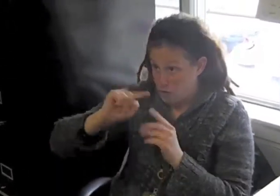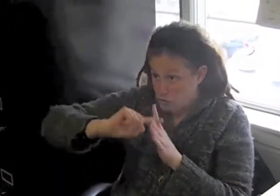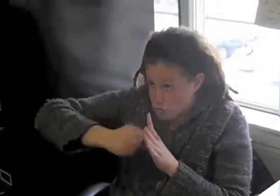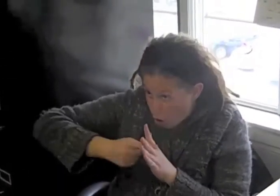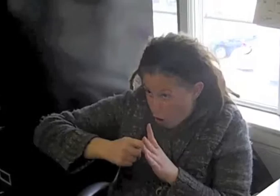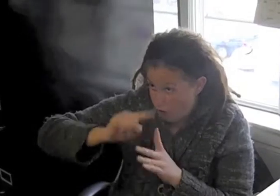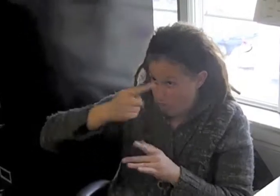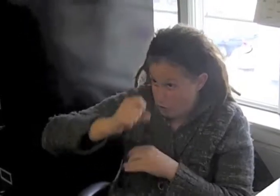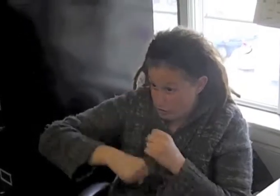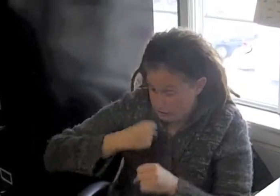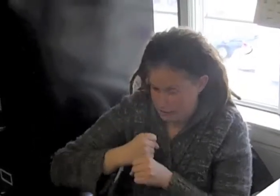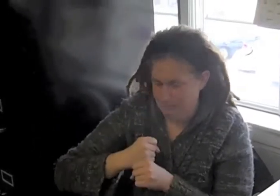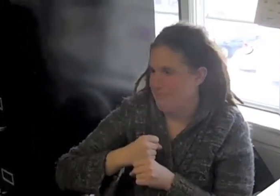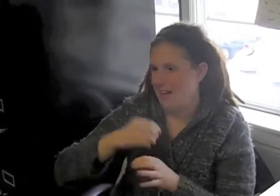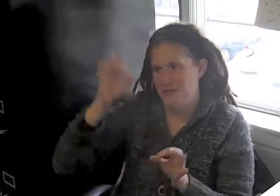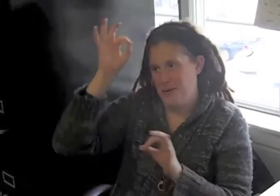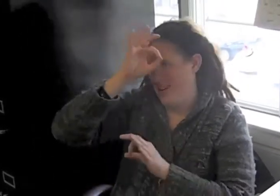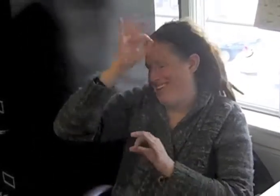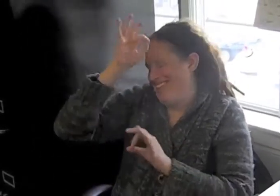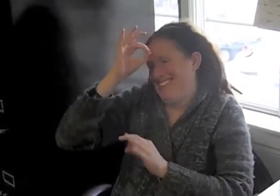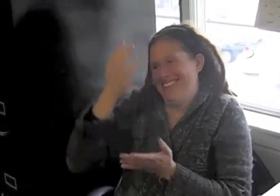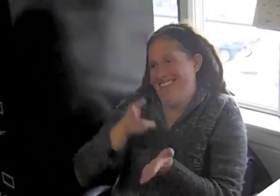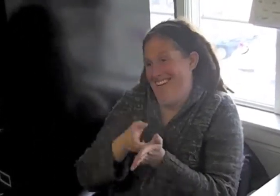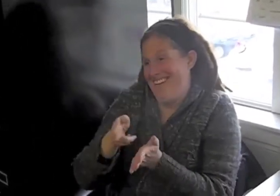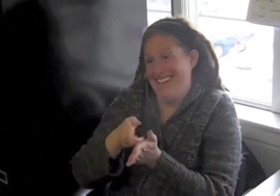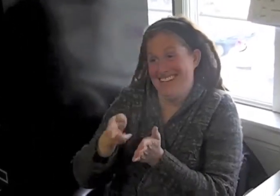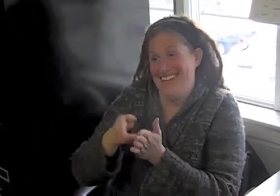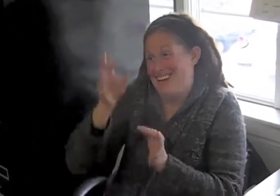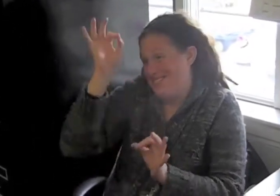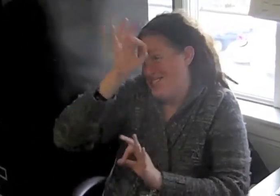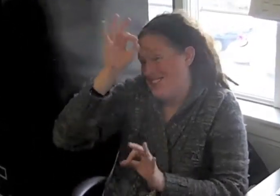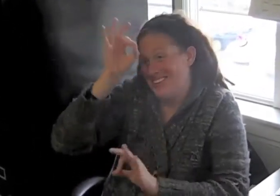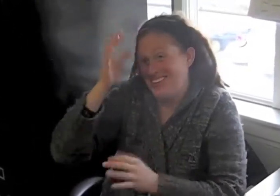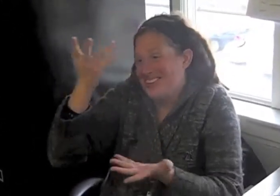Parade. I have no idea, honestly. Not a clue.